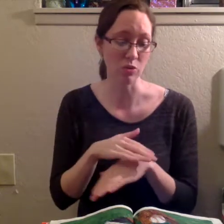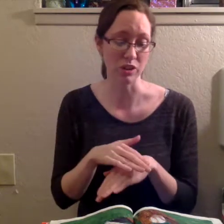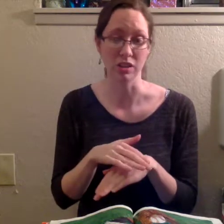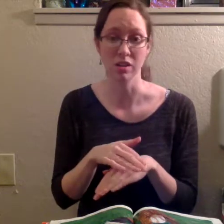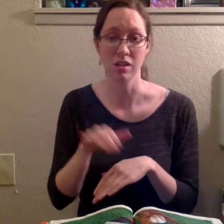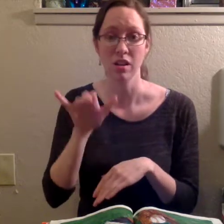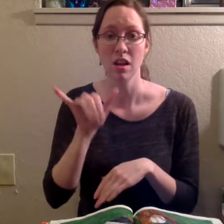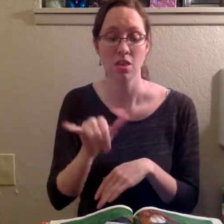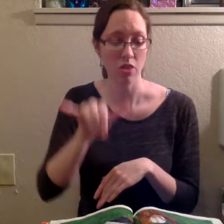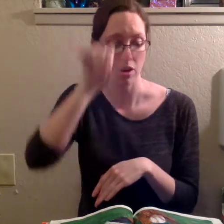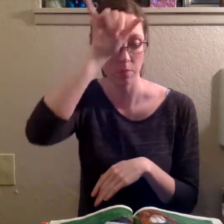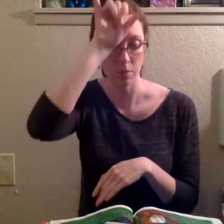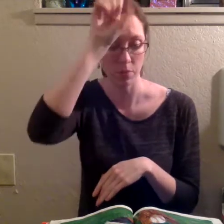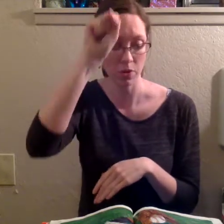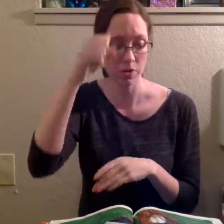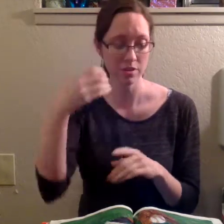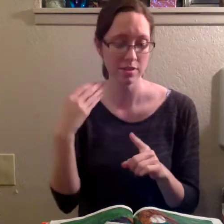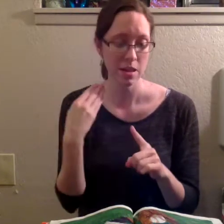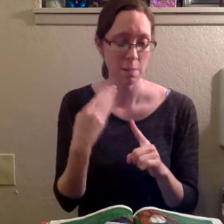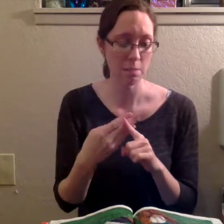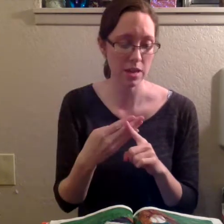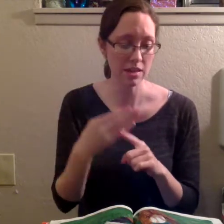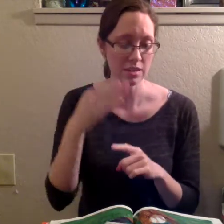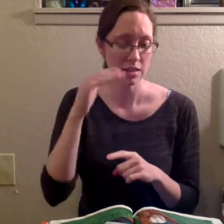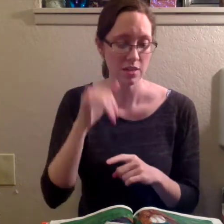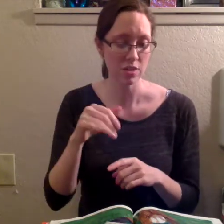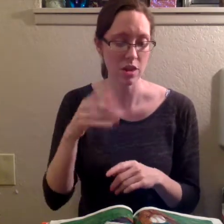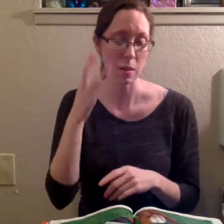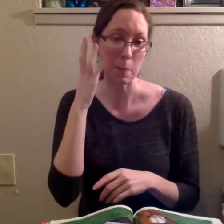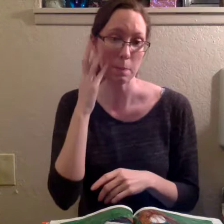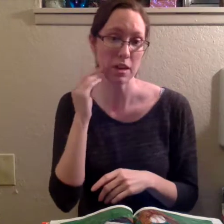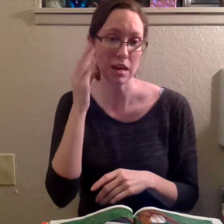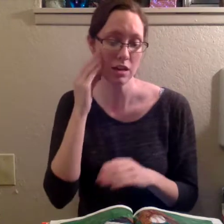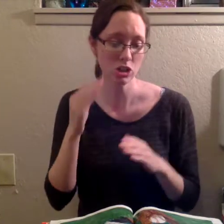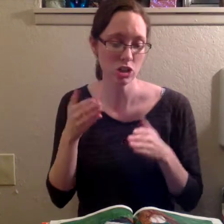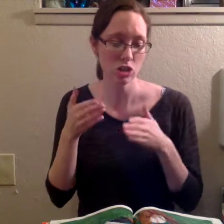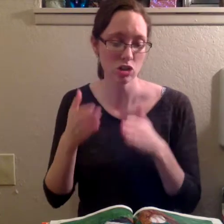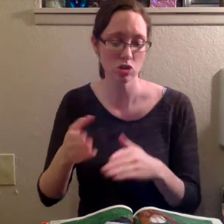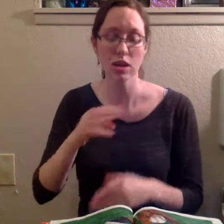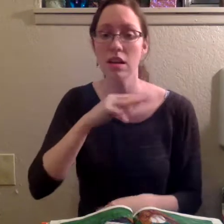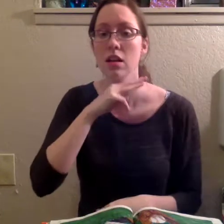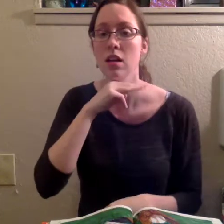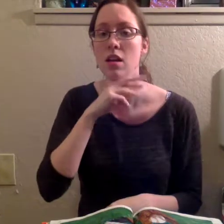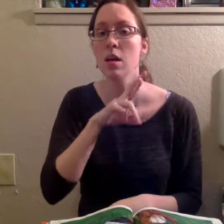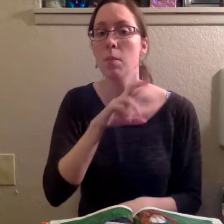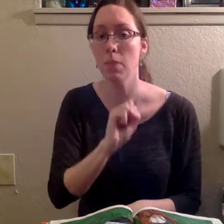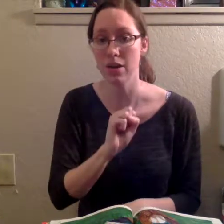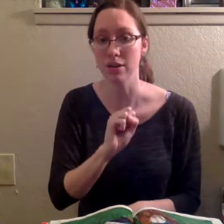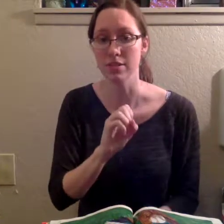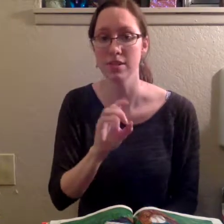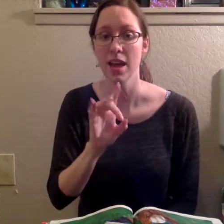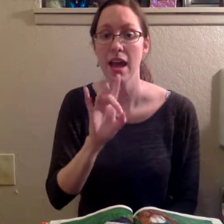over. The Bulls beat the Peach Street Mutters